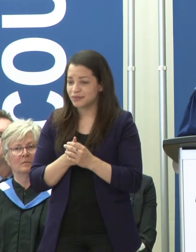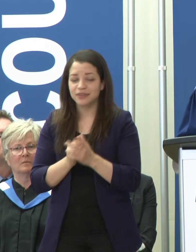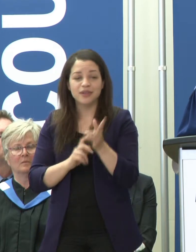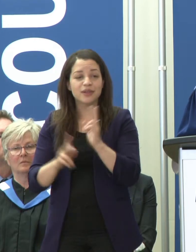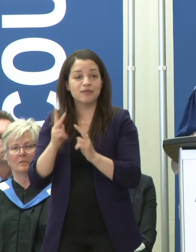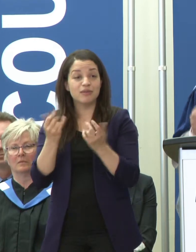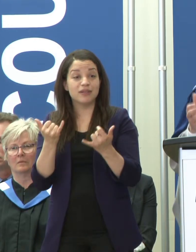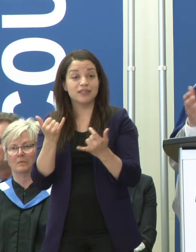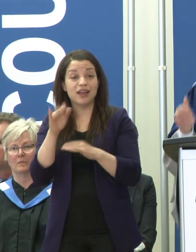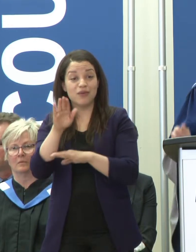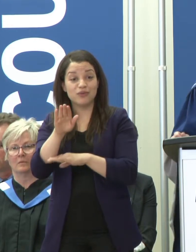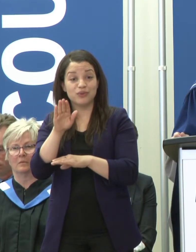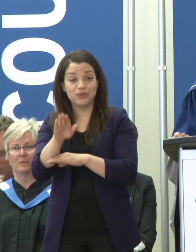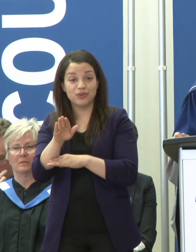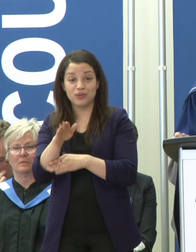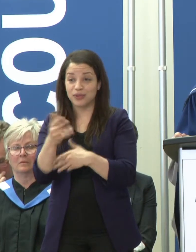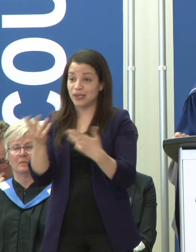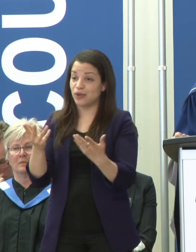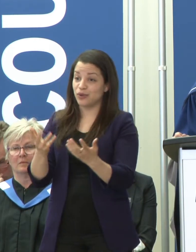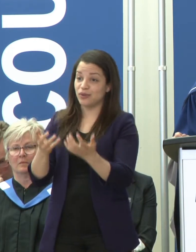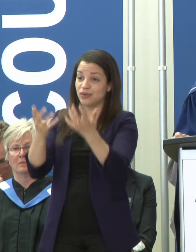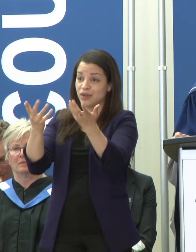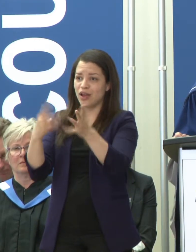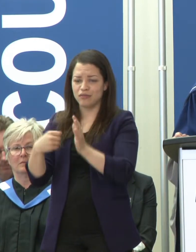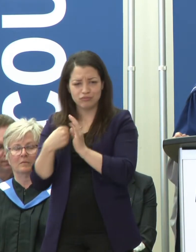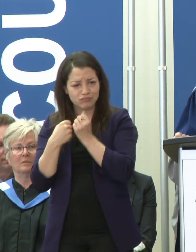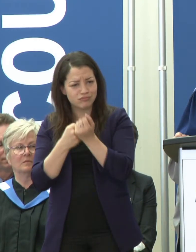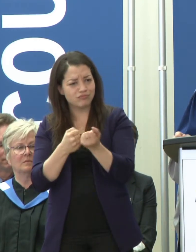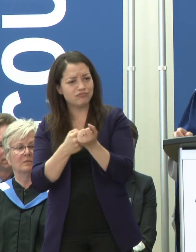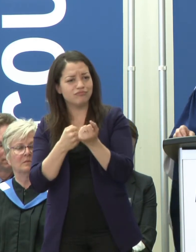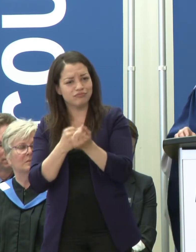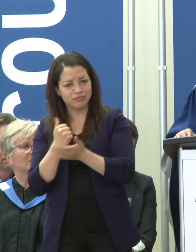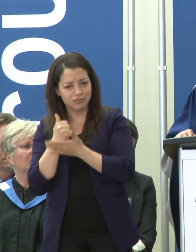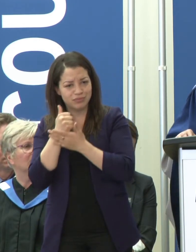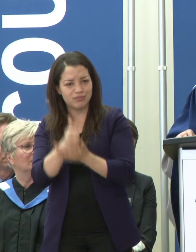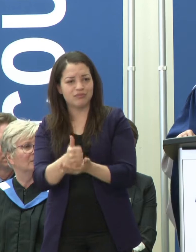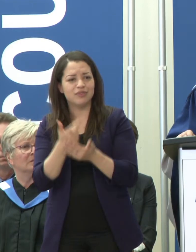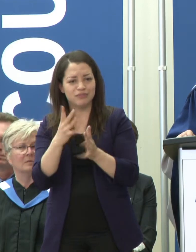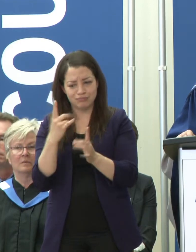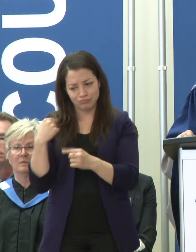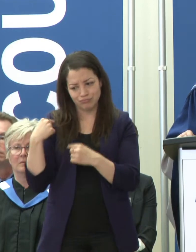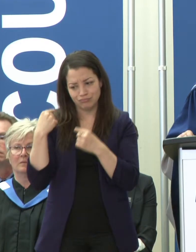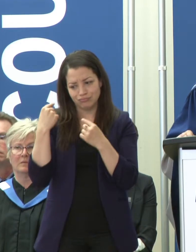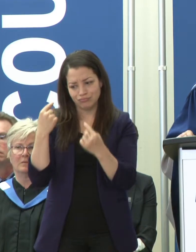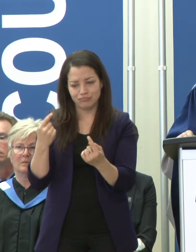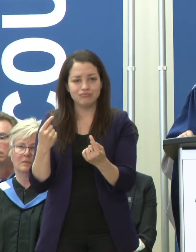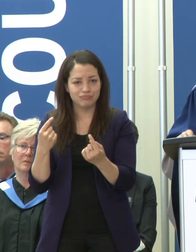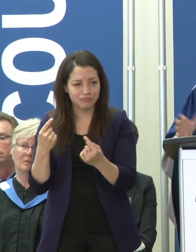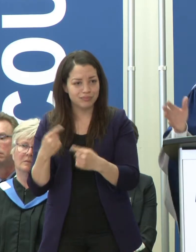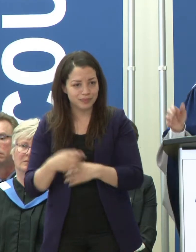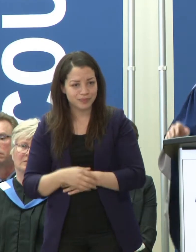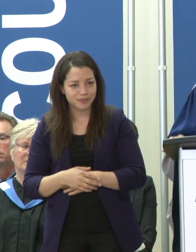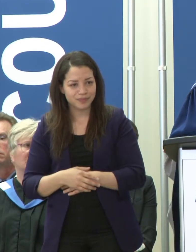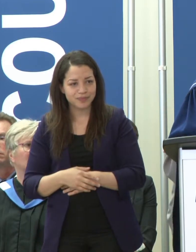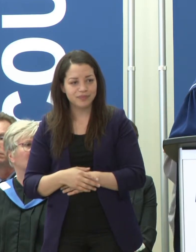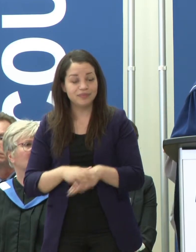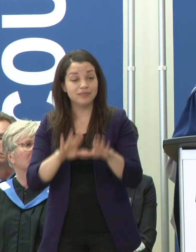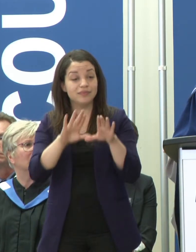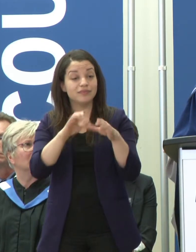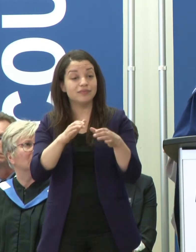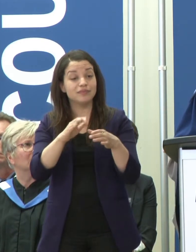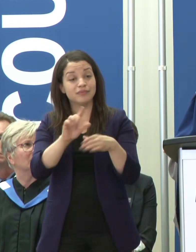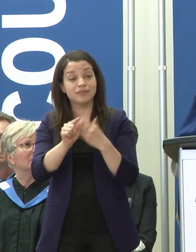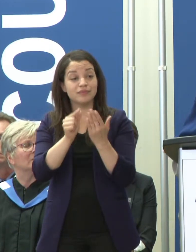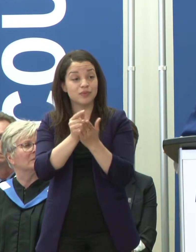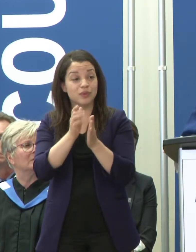us this afternoon who have shown you these virtues while you've studied here at the college. So to our graduating class, I have